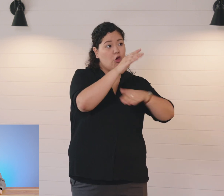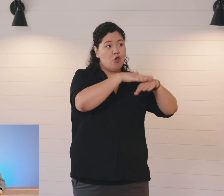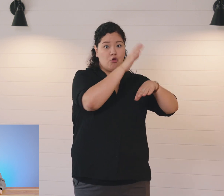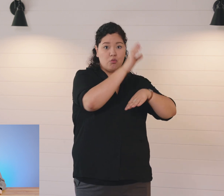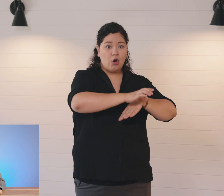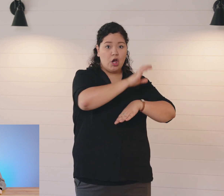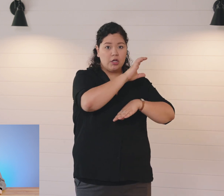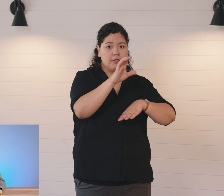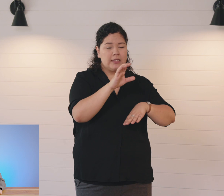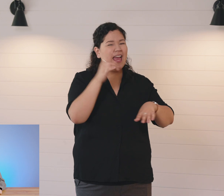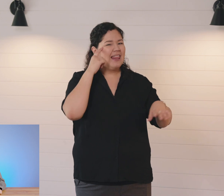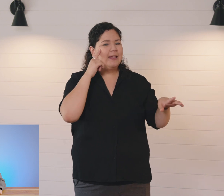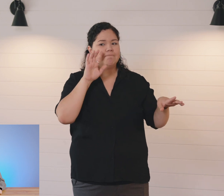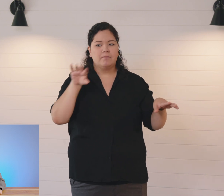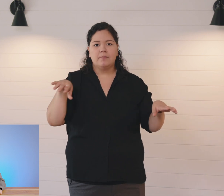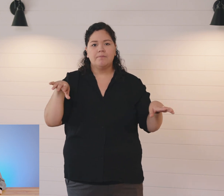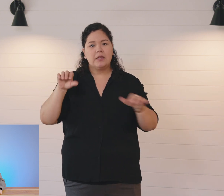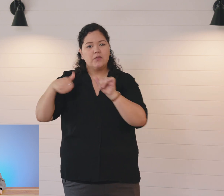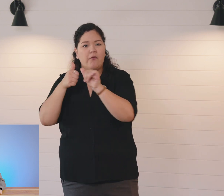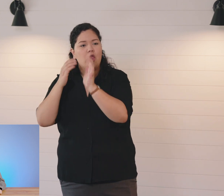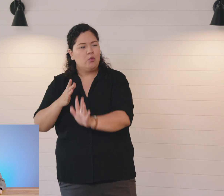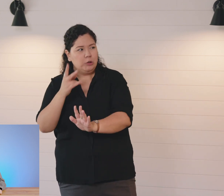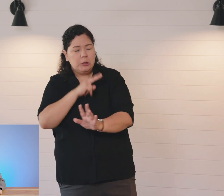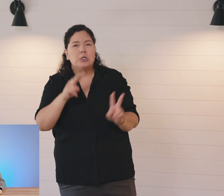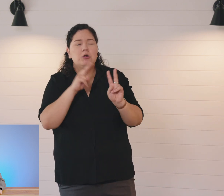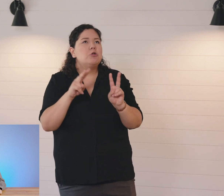were careening down their own hills, but Sunday was on the way.